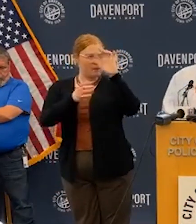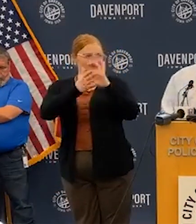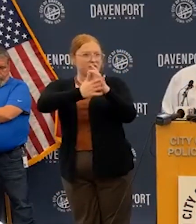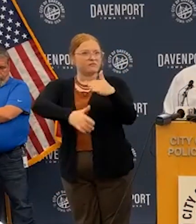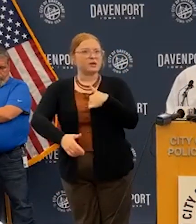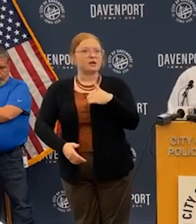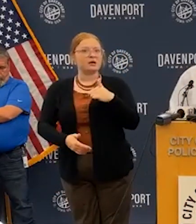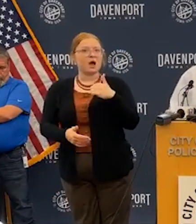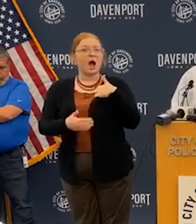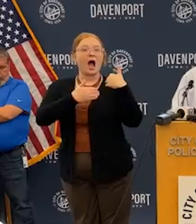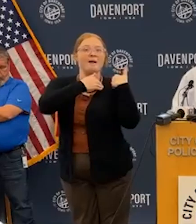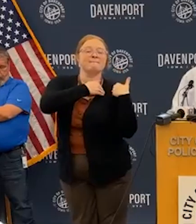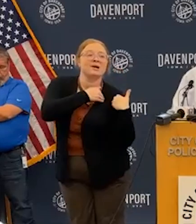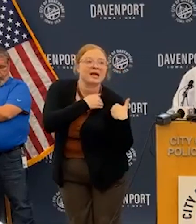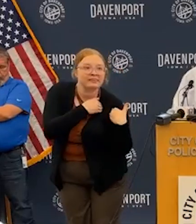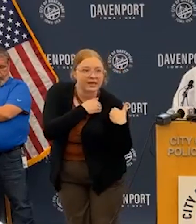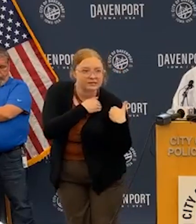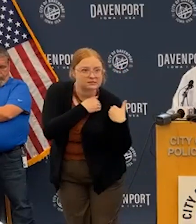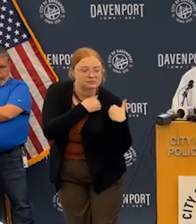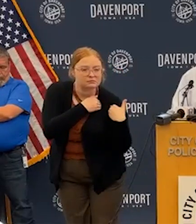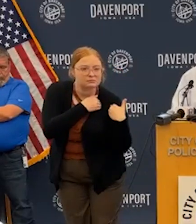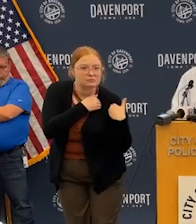are talking about other people.